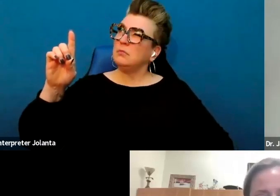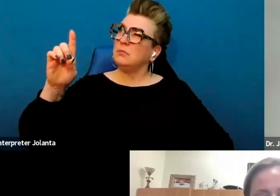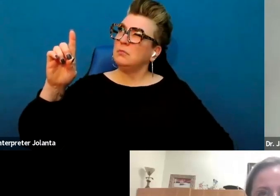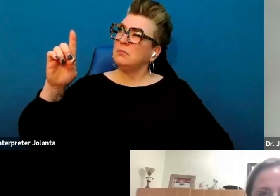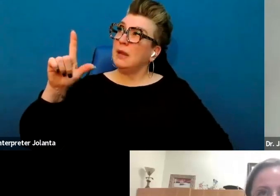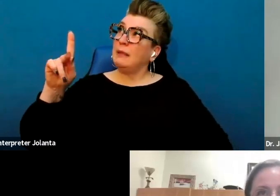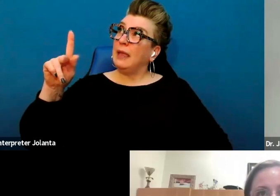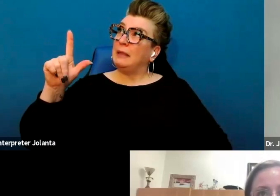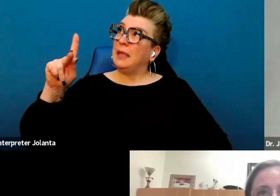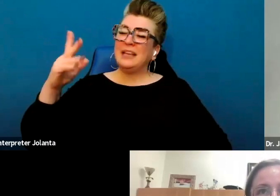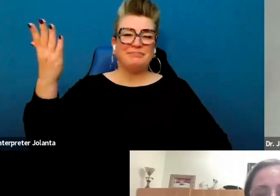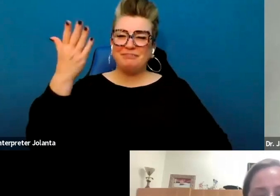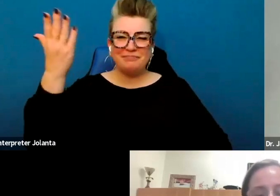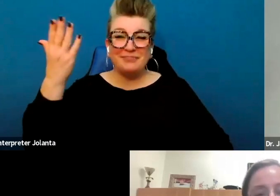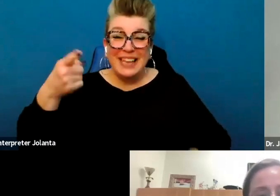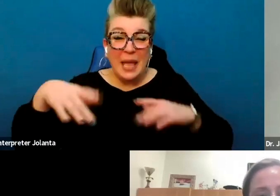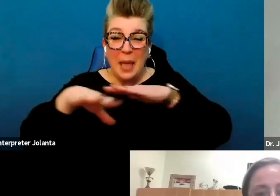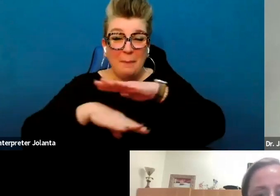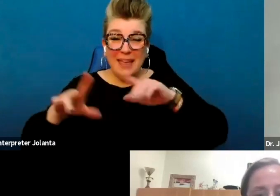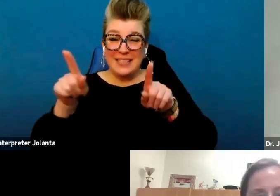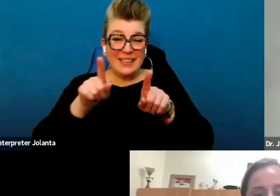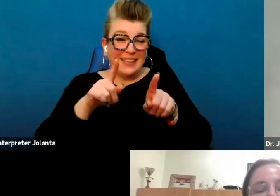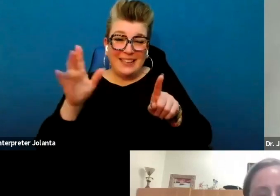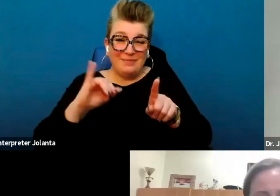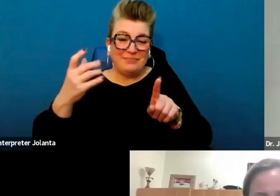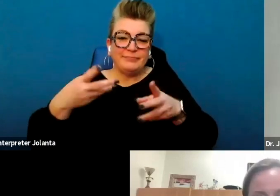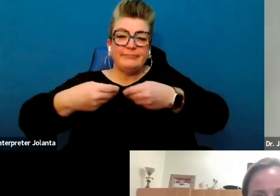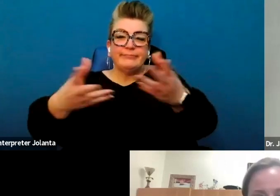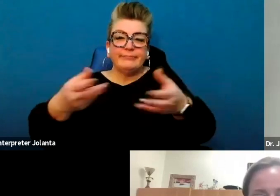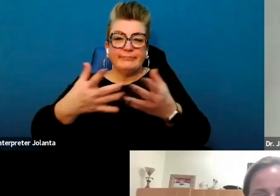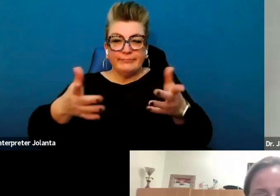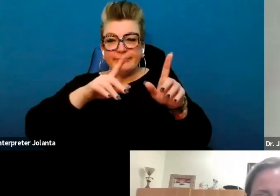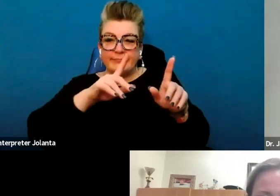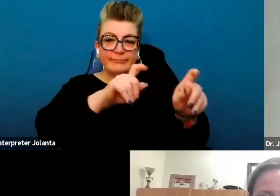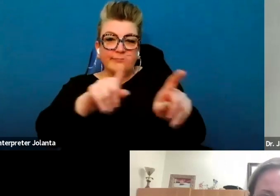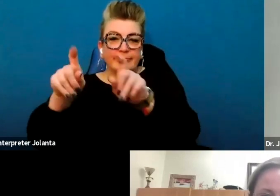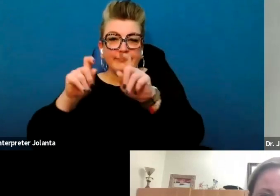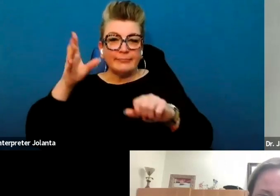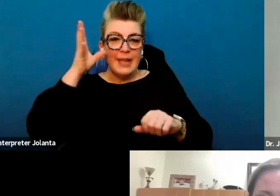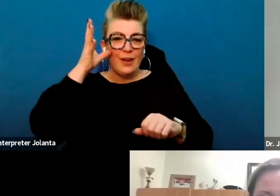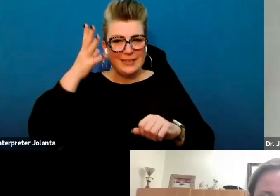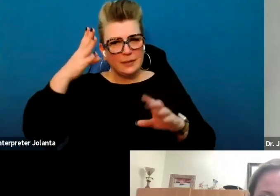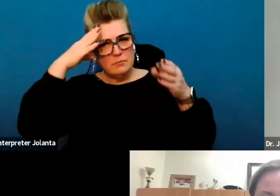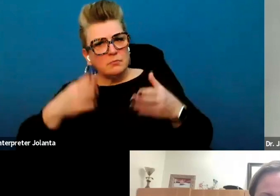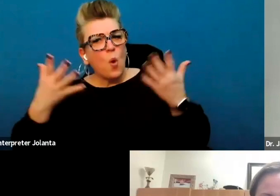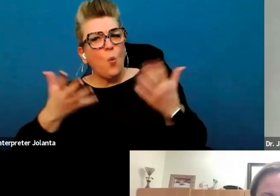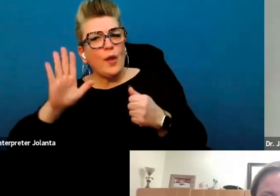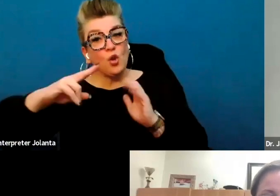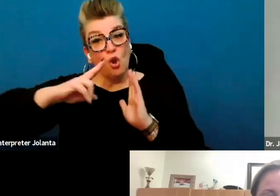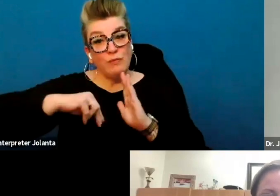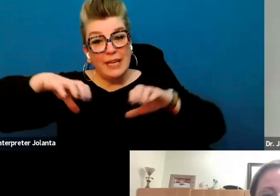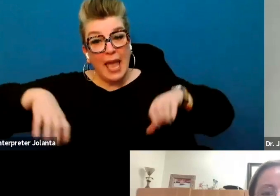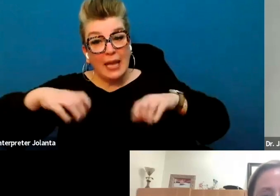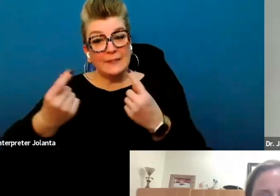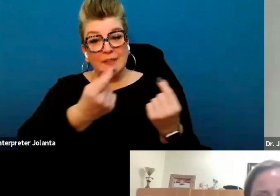ECLK. It's basically like a questionnaire that you give parents, focusing on like reading activities in the home, but